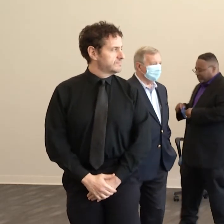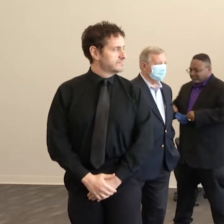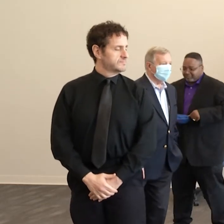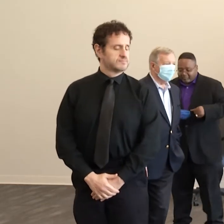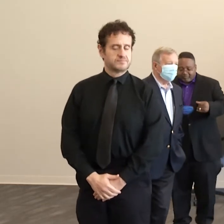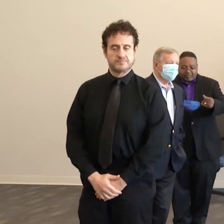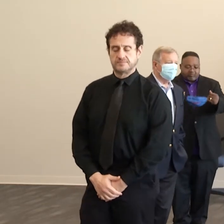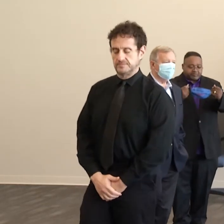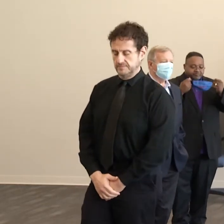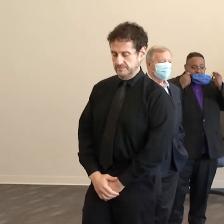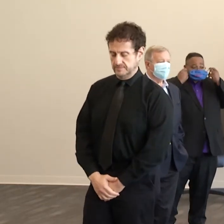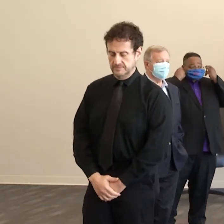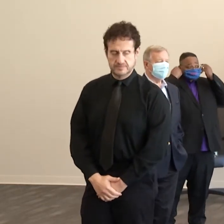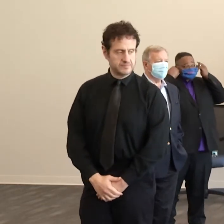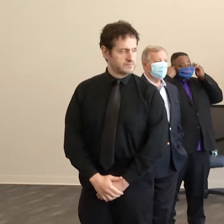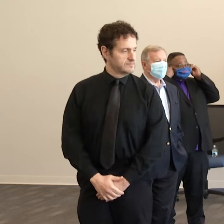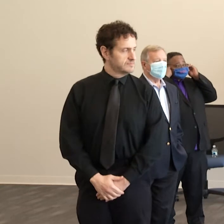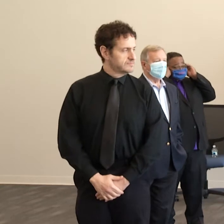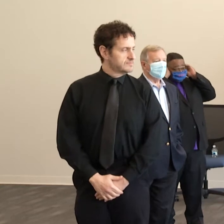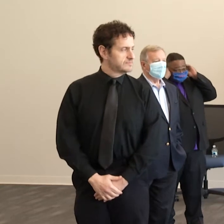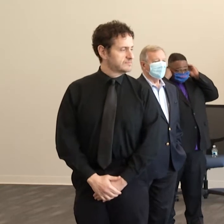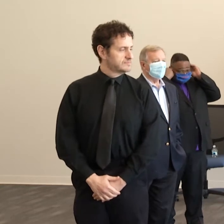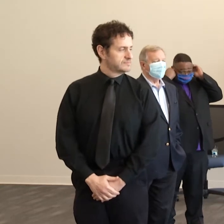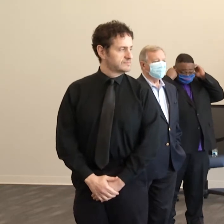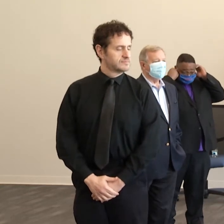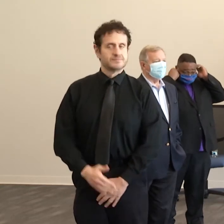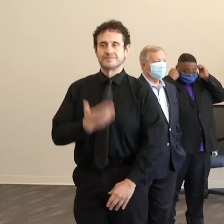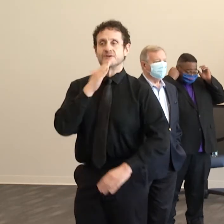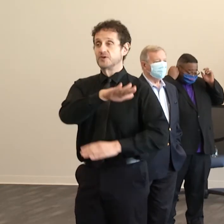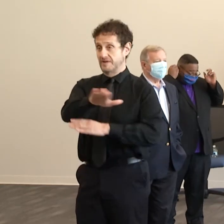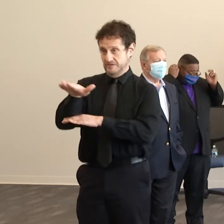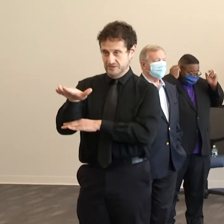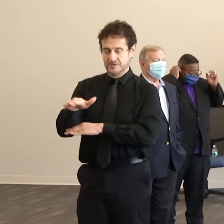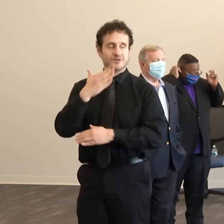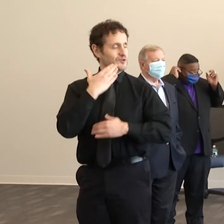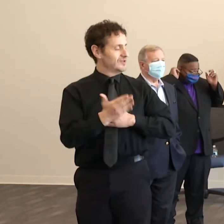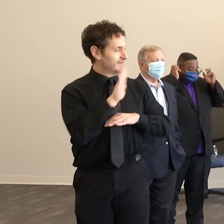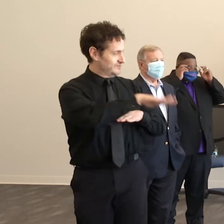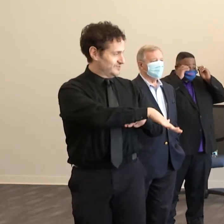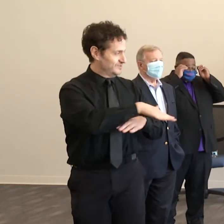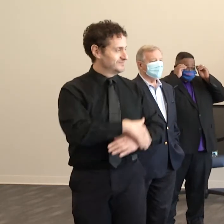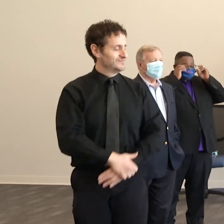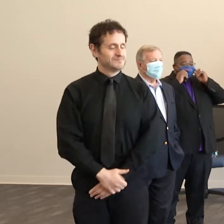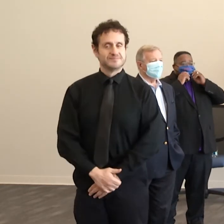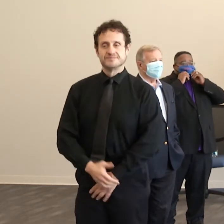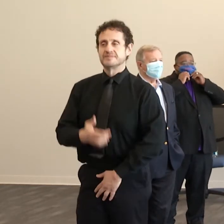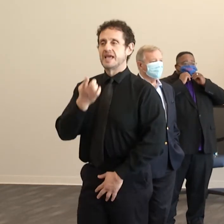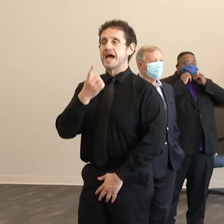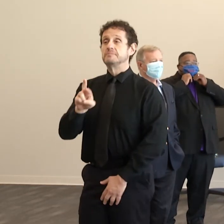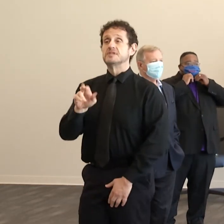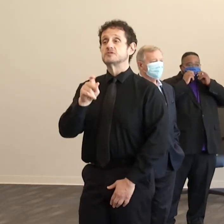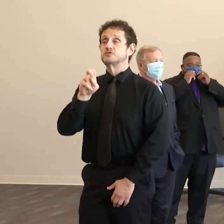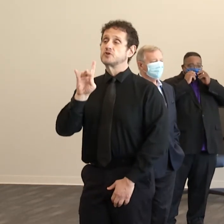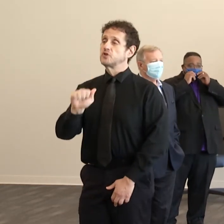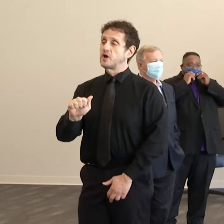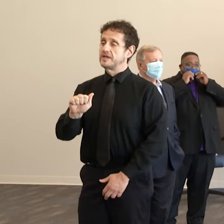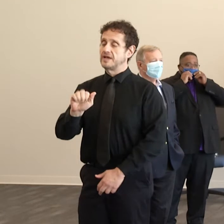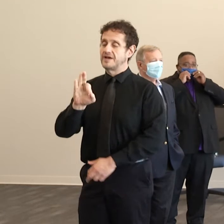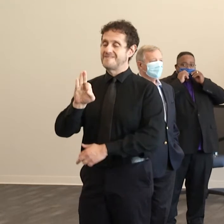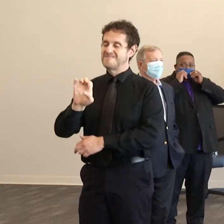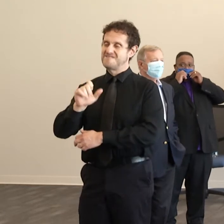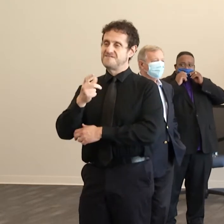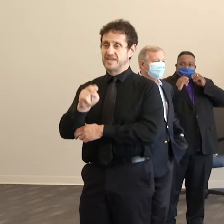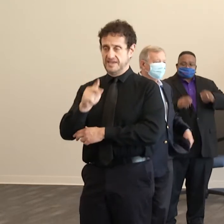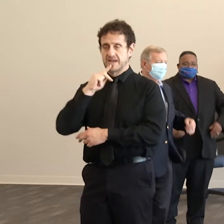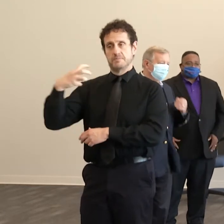Good afternoon. Good afternoon. I'm Dr. Claudia Fegan. I'm the Chief Medical Officer